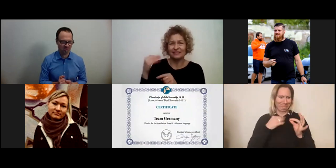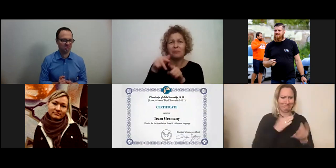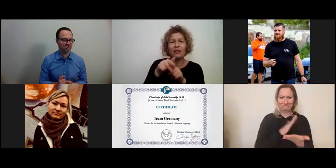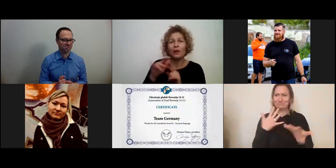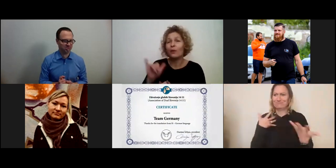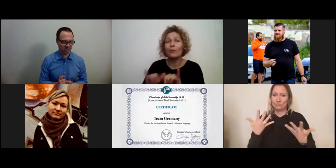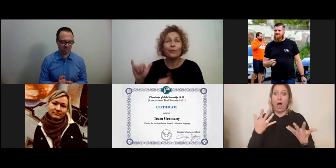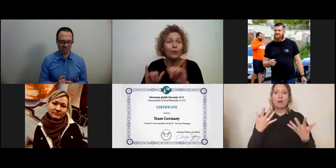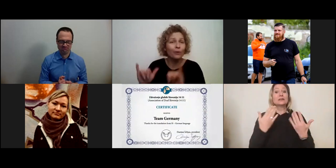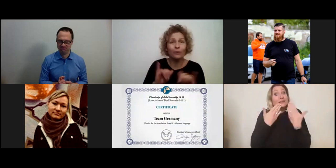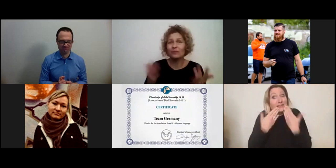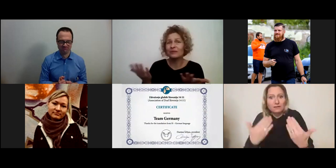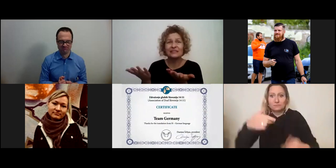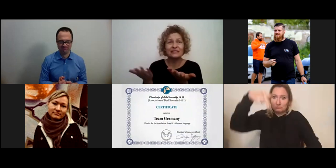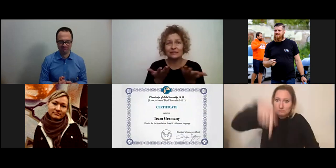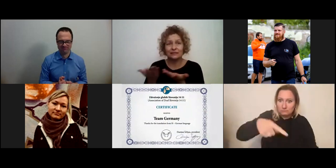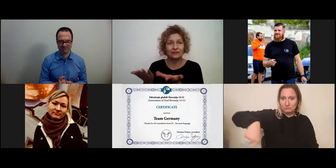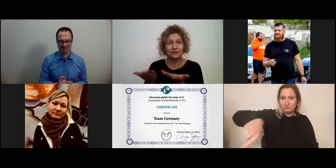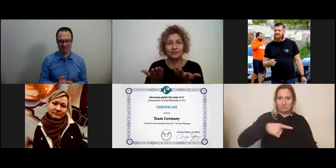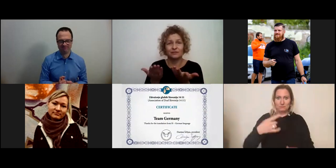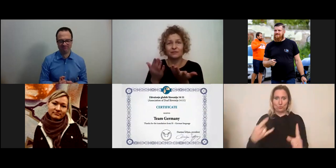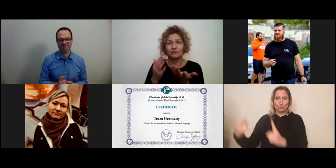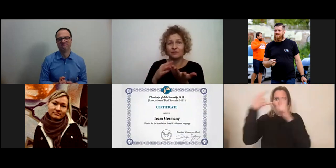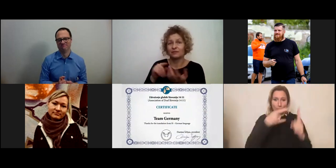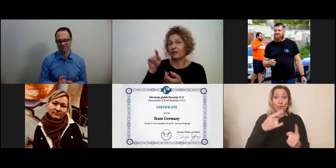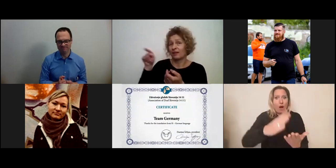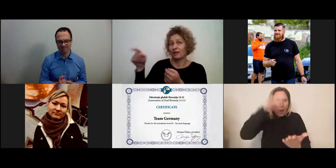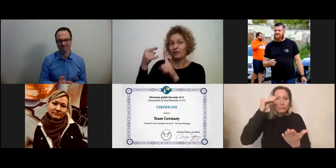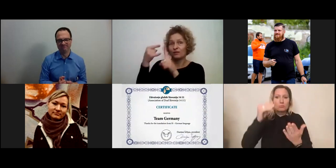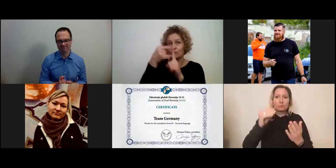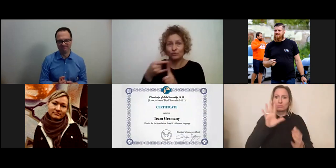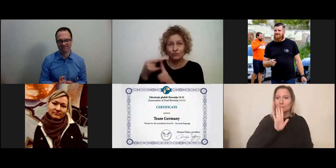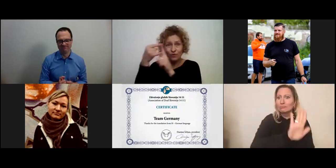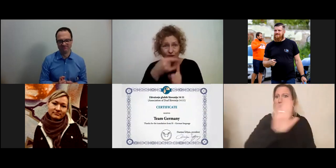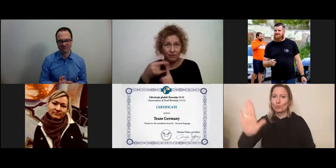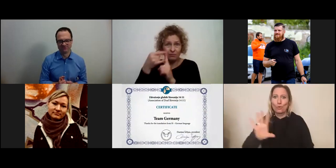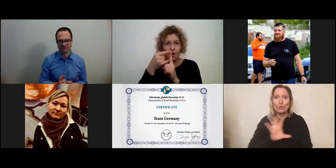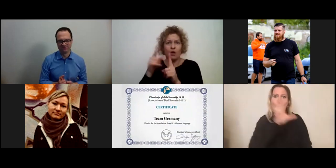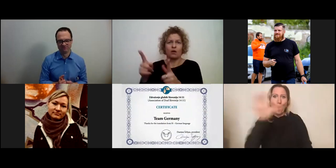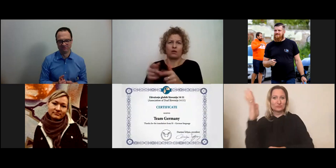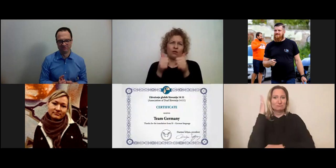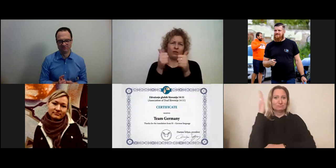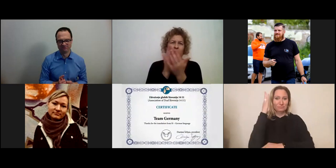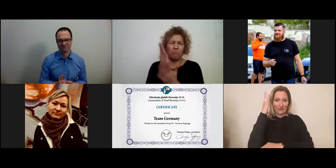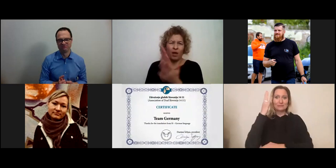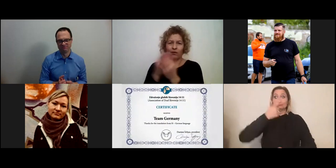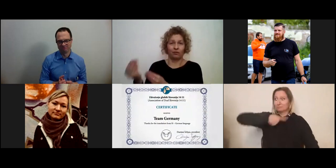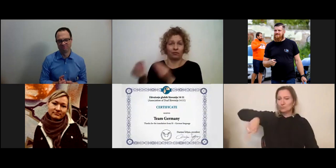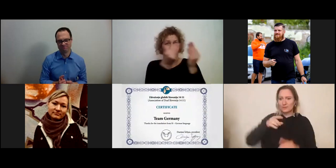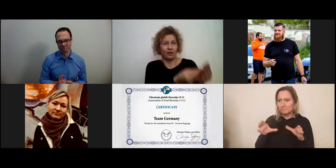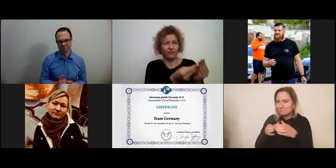who need to practice. So thank you for this opportunity to practice